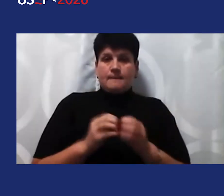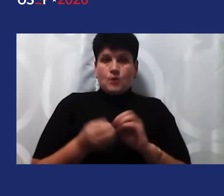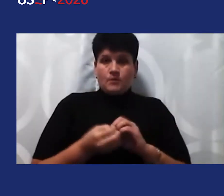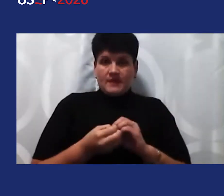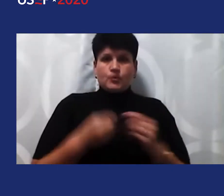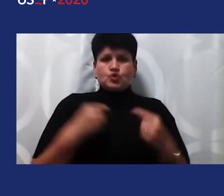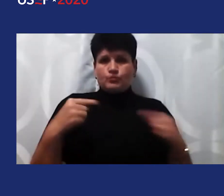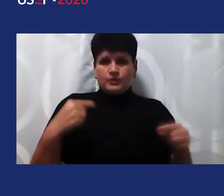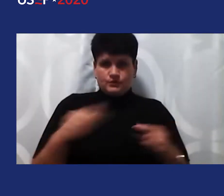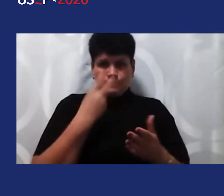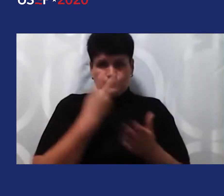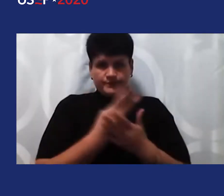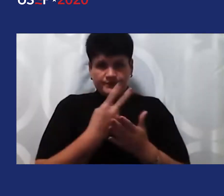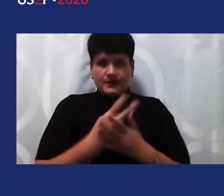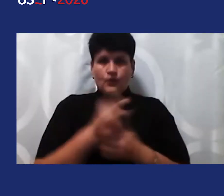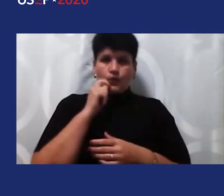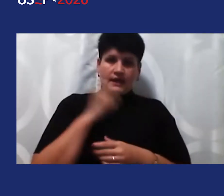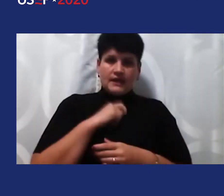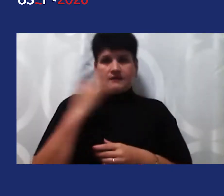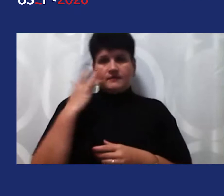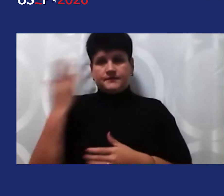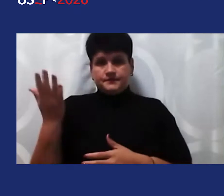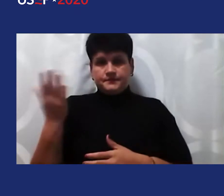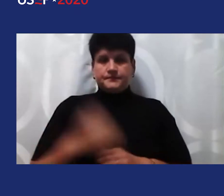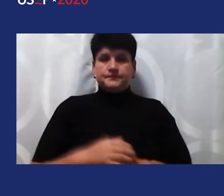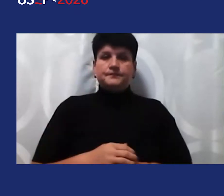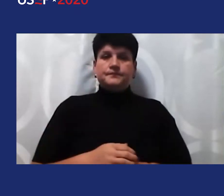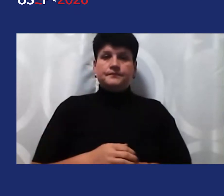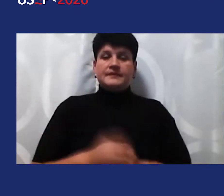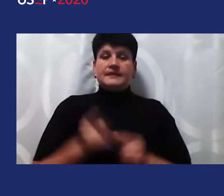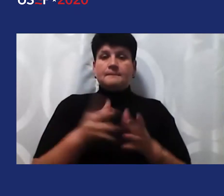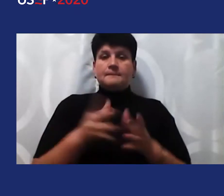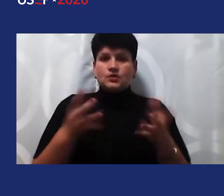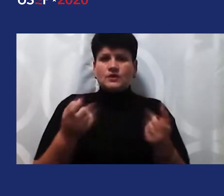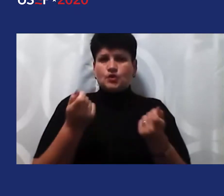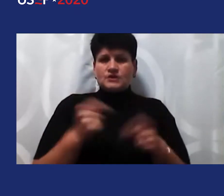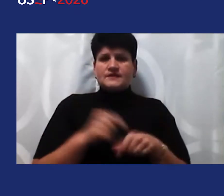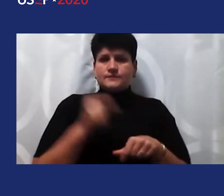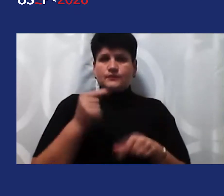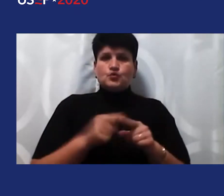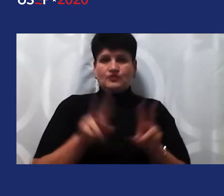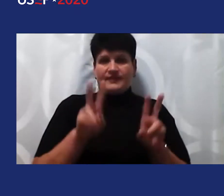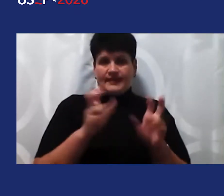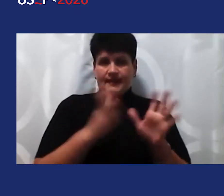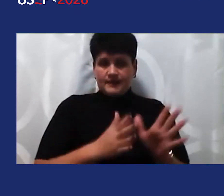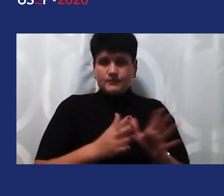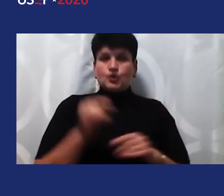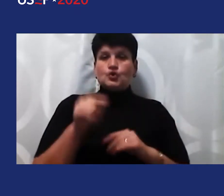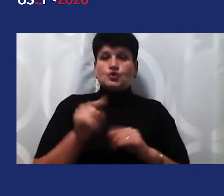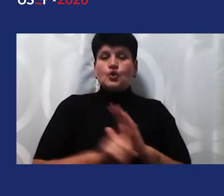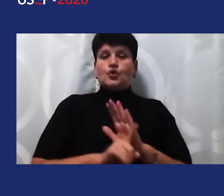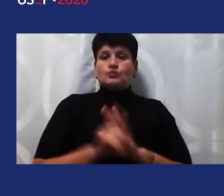And it's better to make conclusions from the joint challenges. They just have different shape and form in the US and